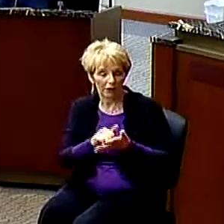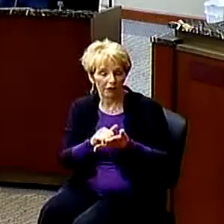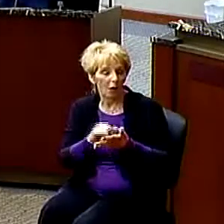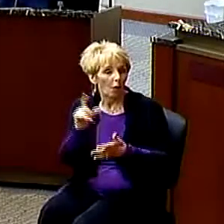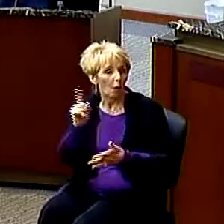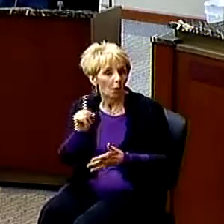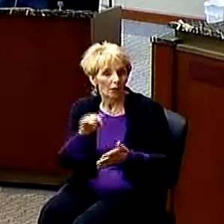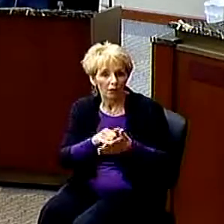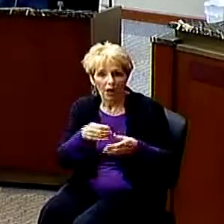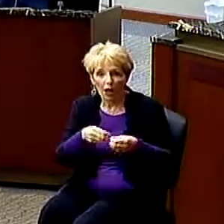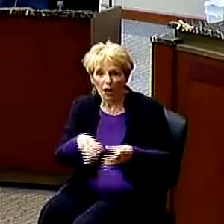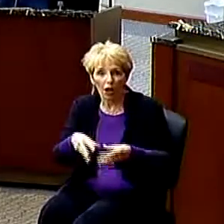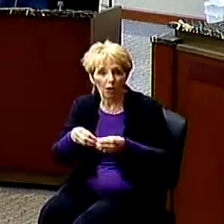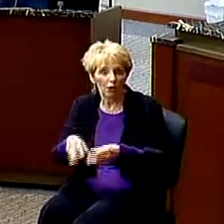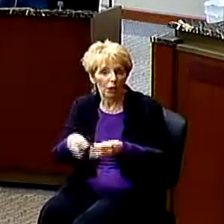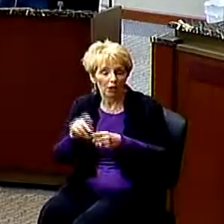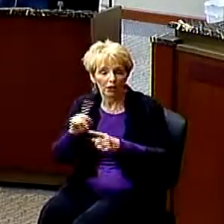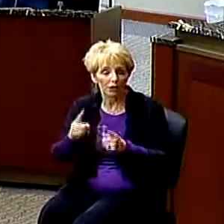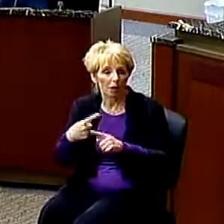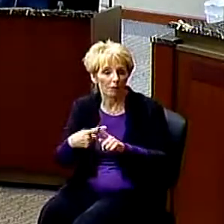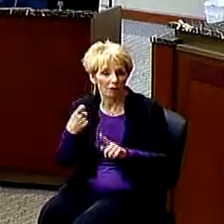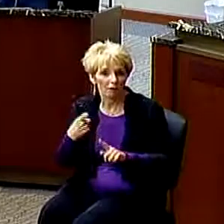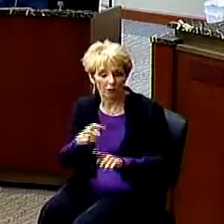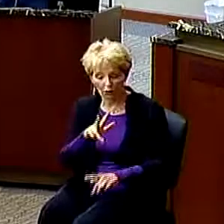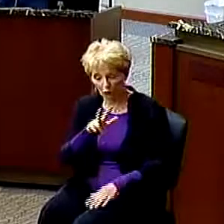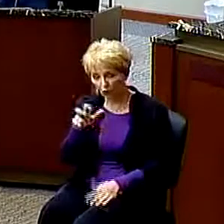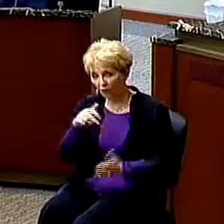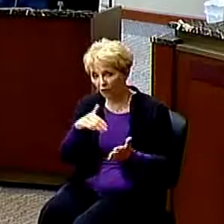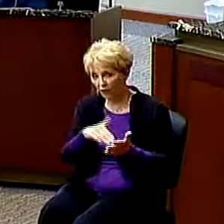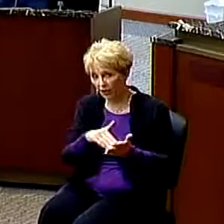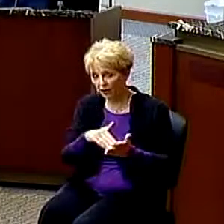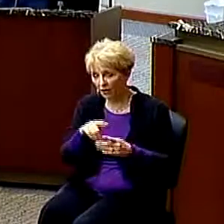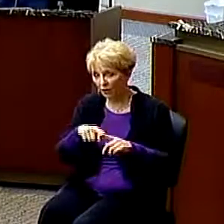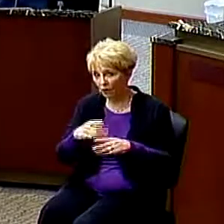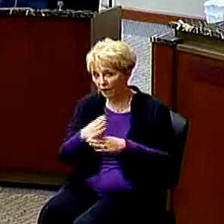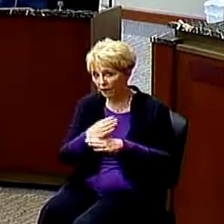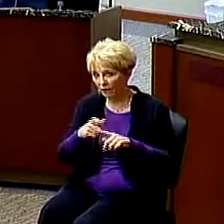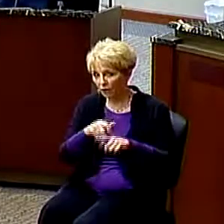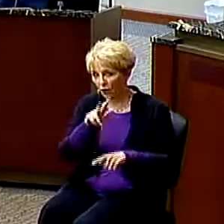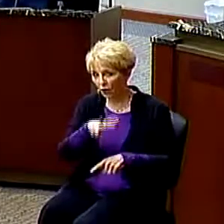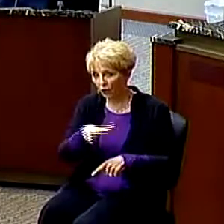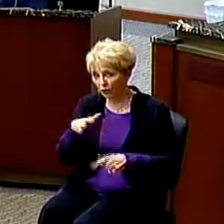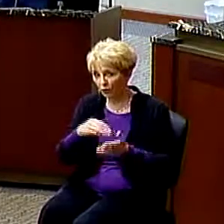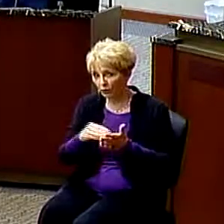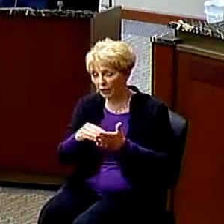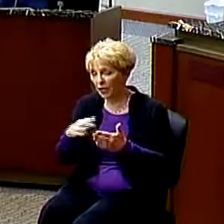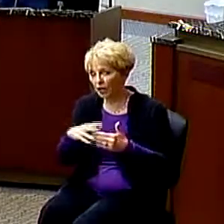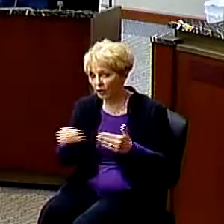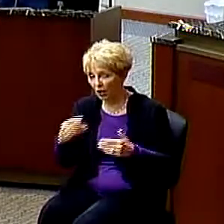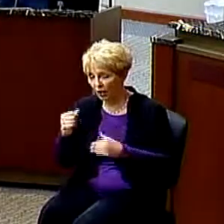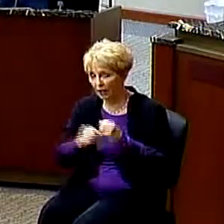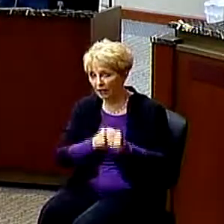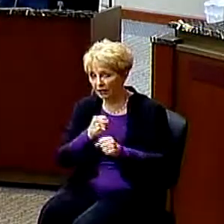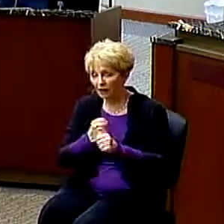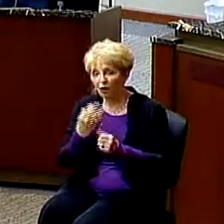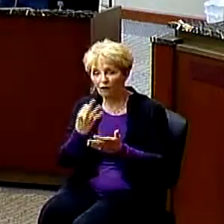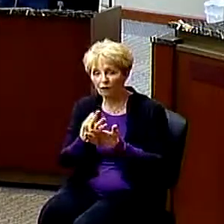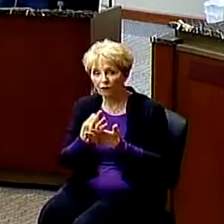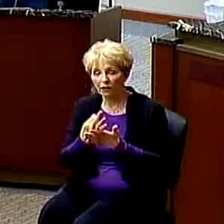where those losses have been coming from. $300,000 on average from a $33 million a year fund